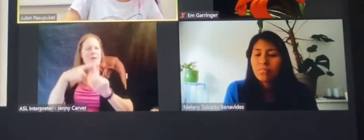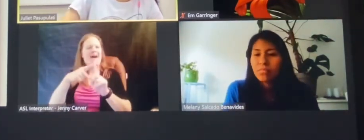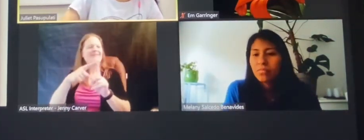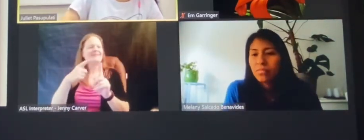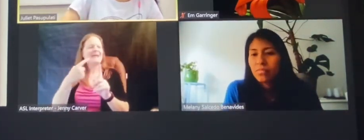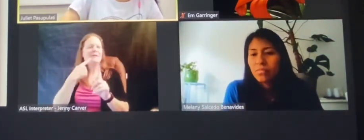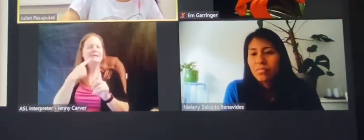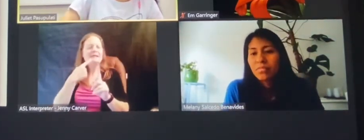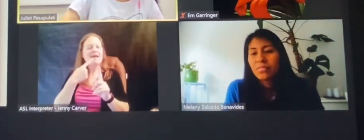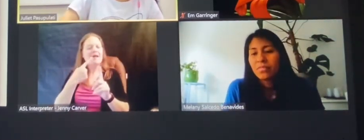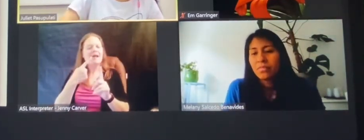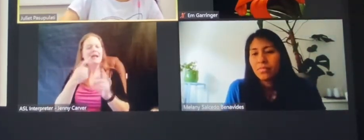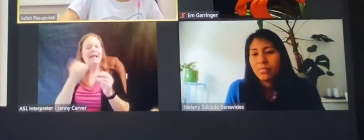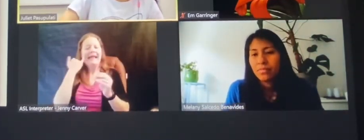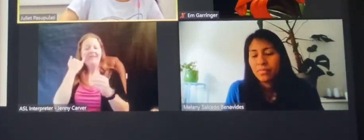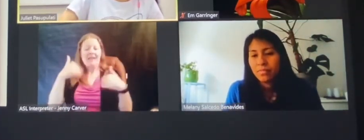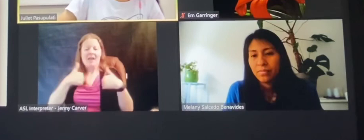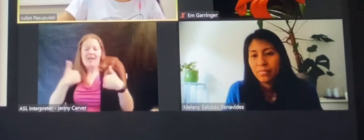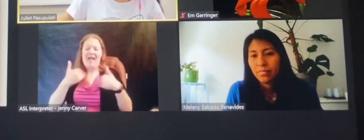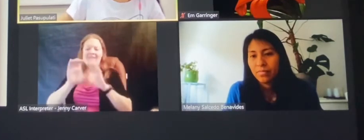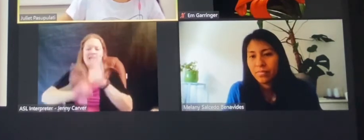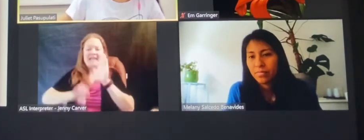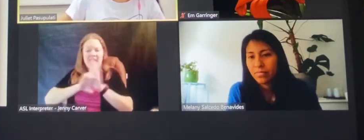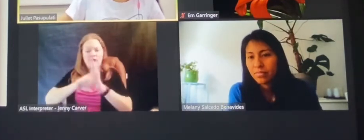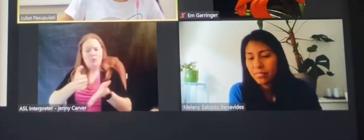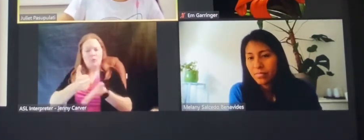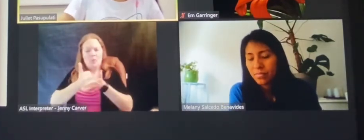has the characteristics that help them